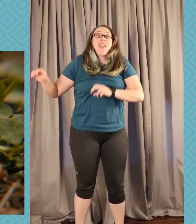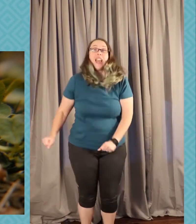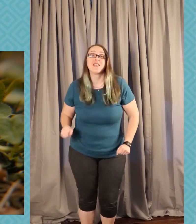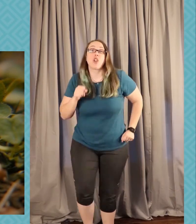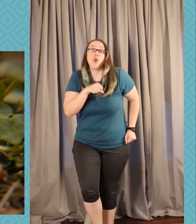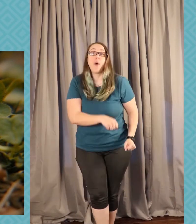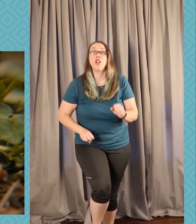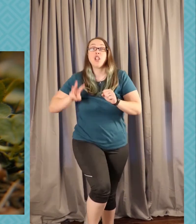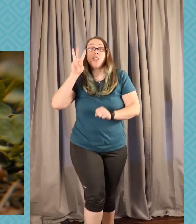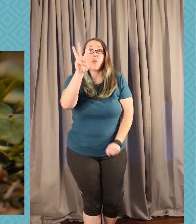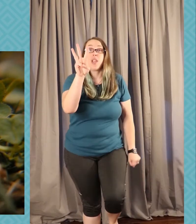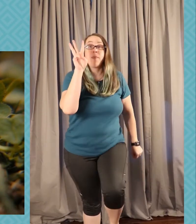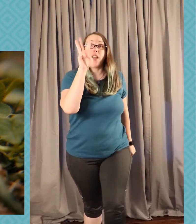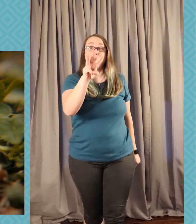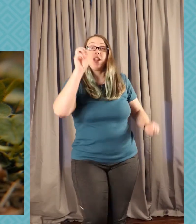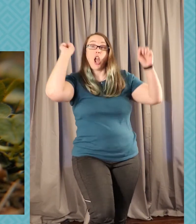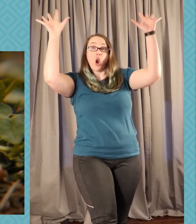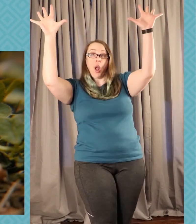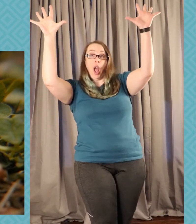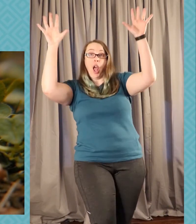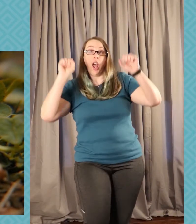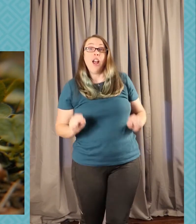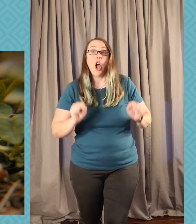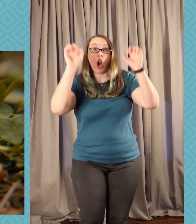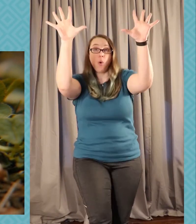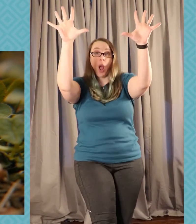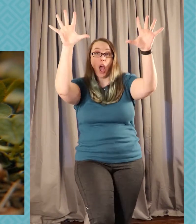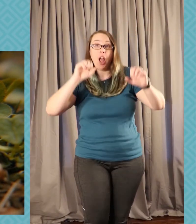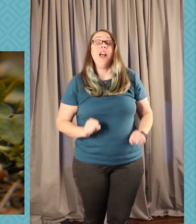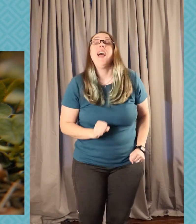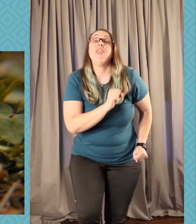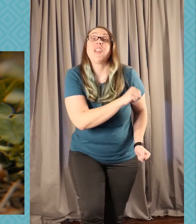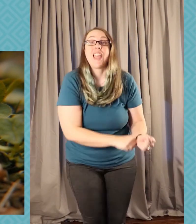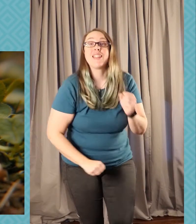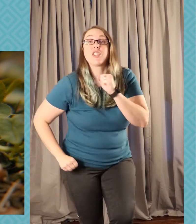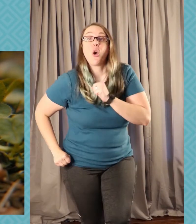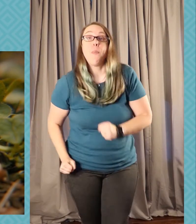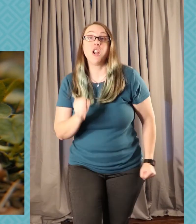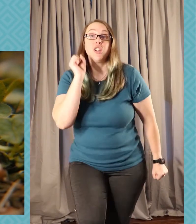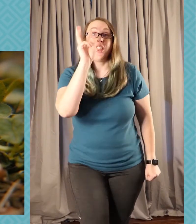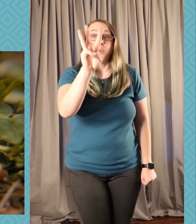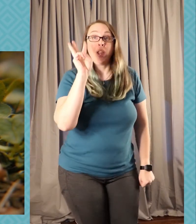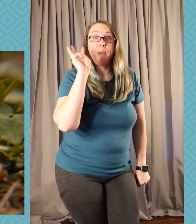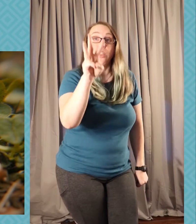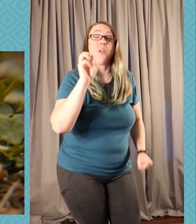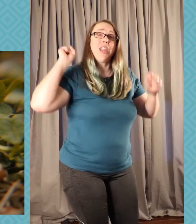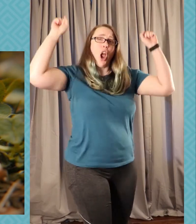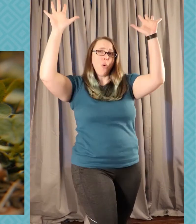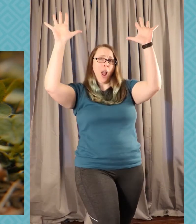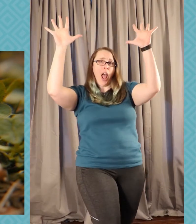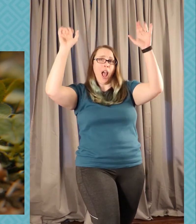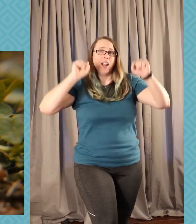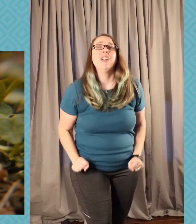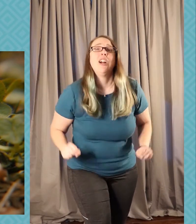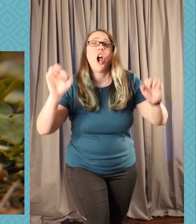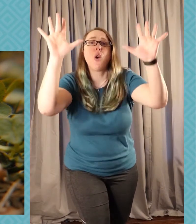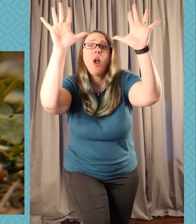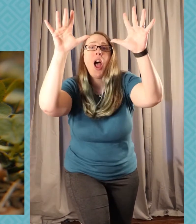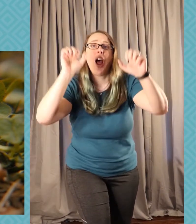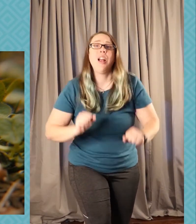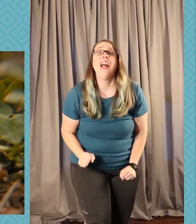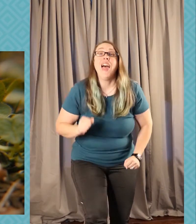The ants go marching three by three hurrah hurrah. The ants go marching three by three hurrah